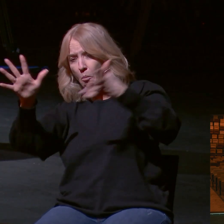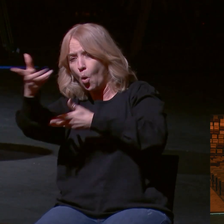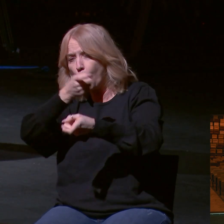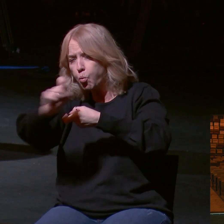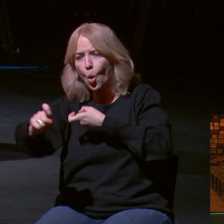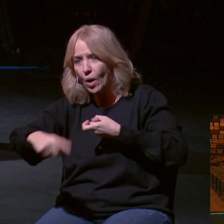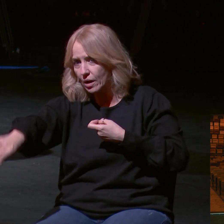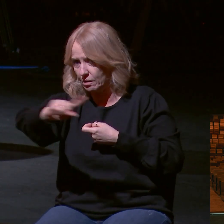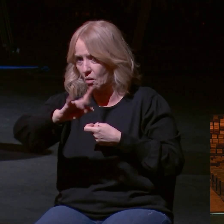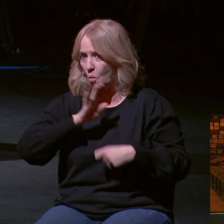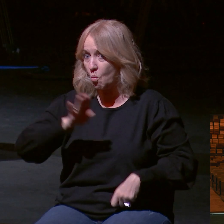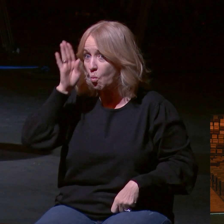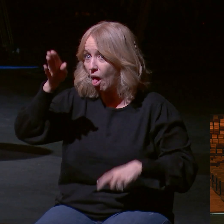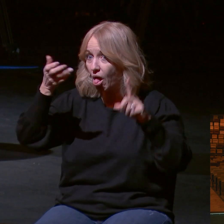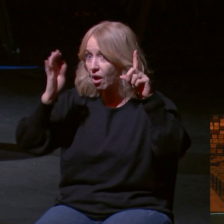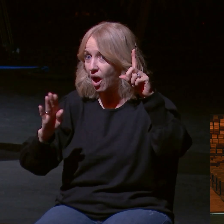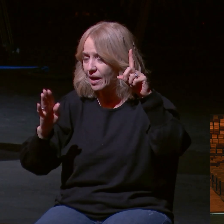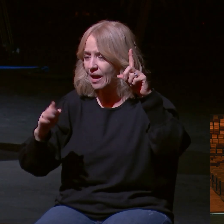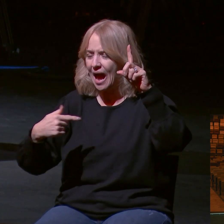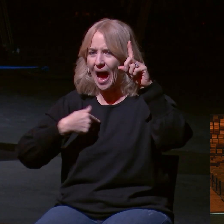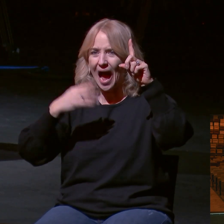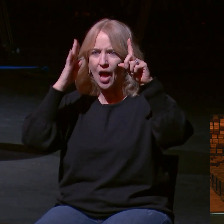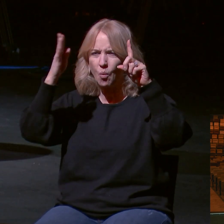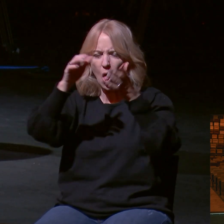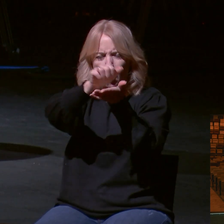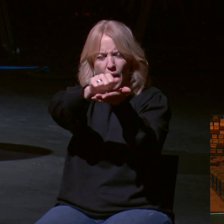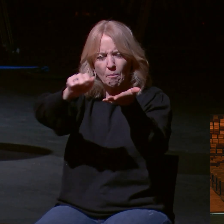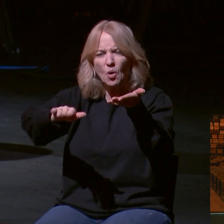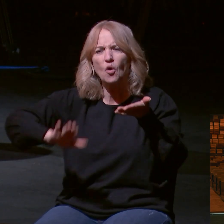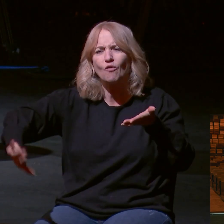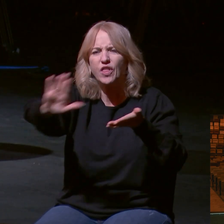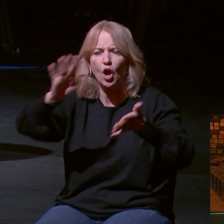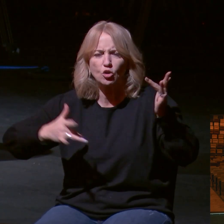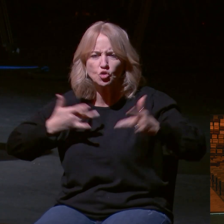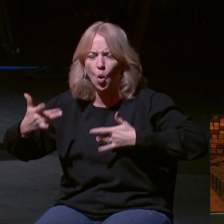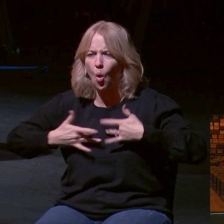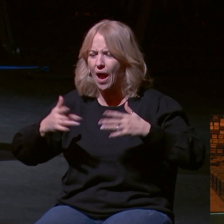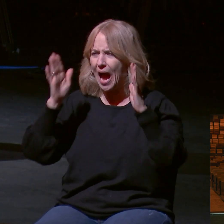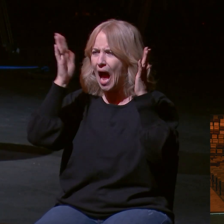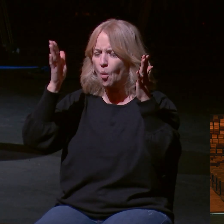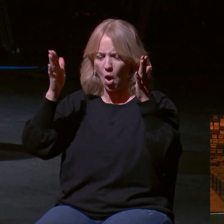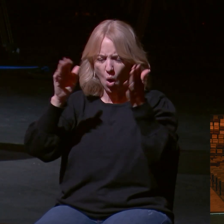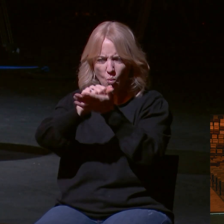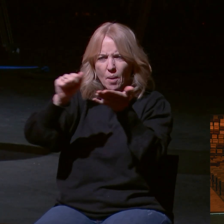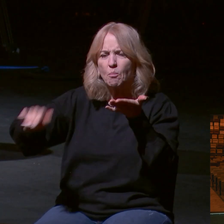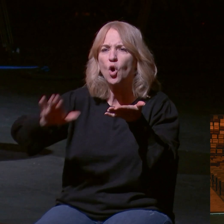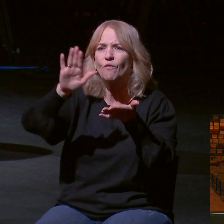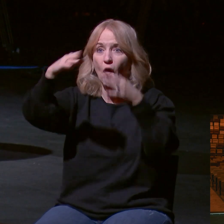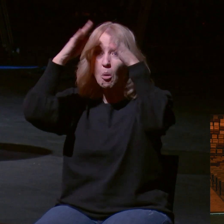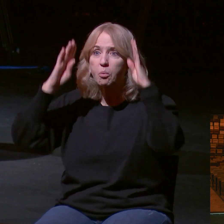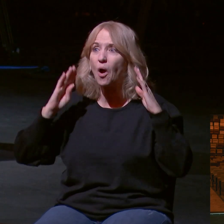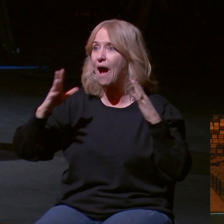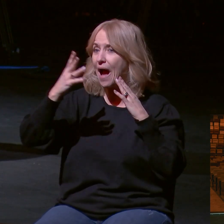will banish from them the sounds of joy and gladness, the voices of bride and bridegroom, the sounds of millstones and the light of